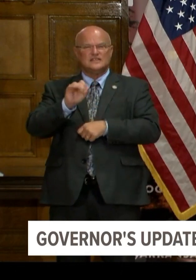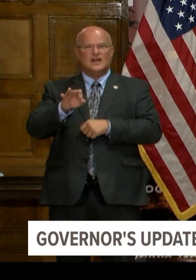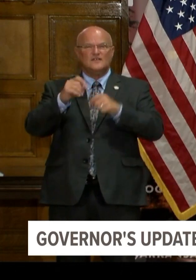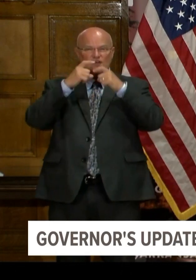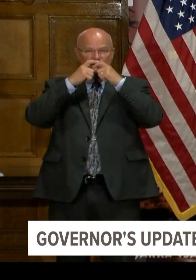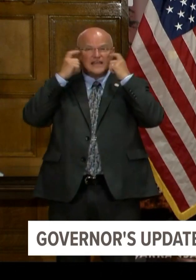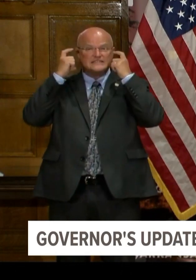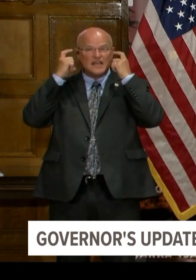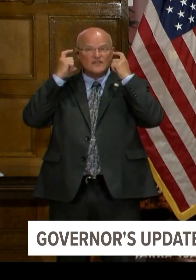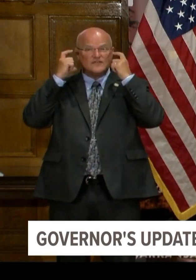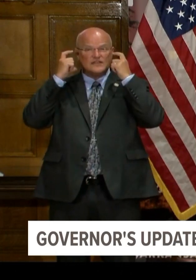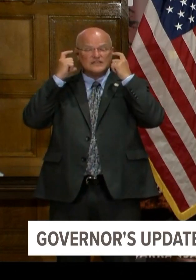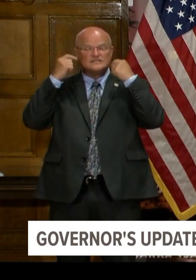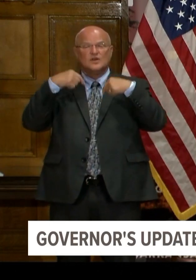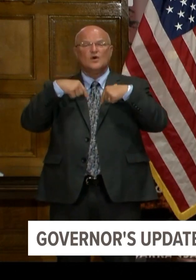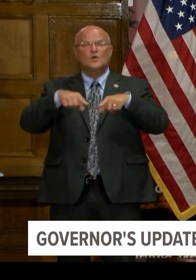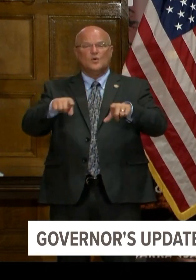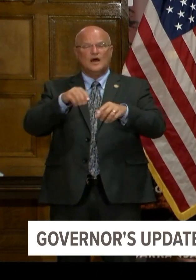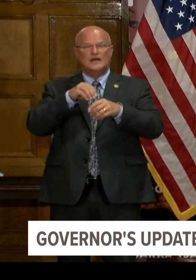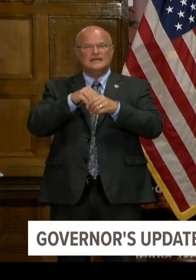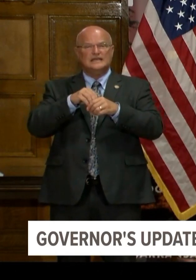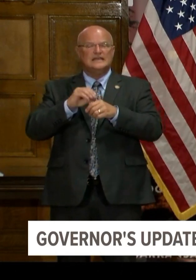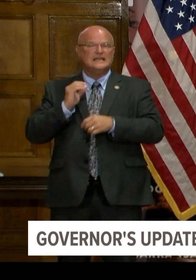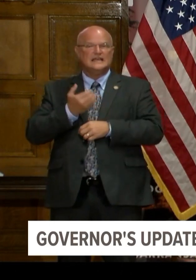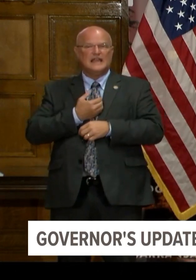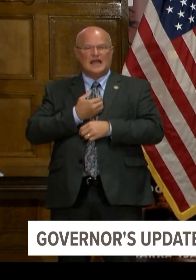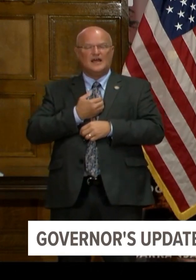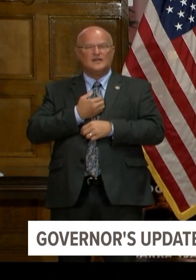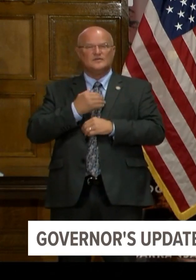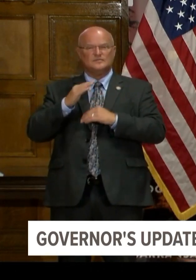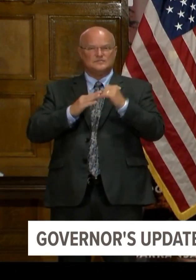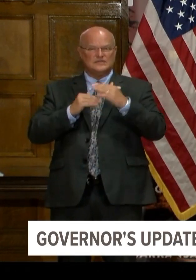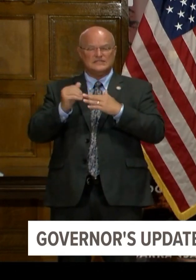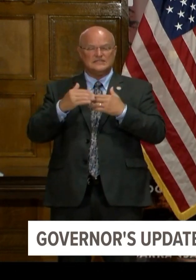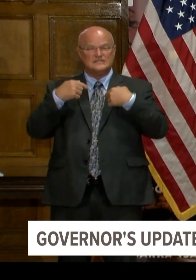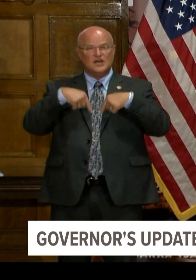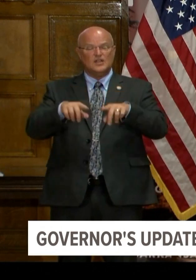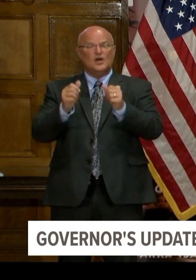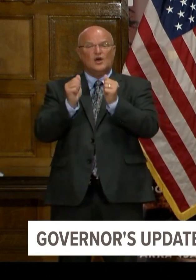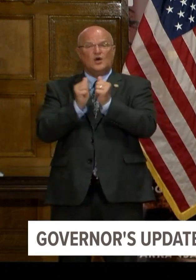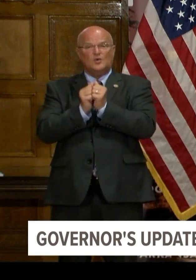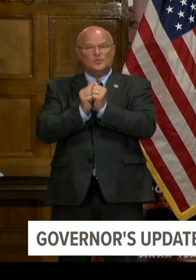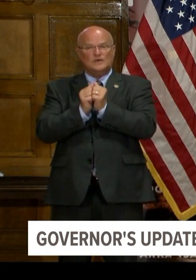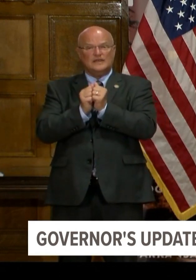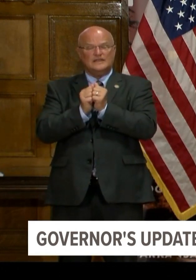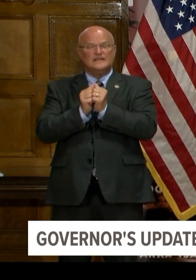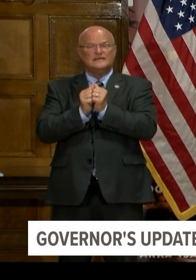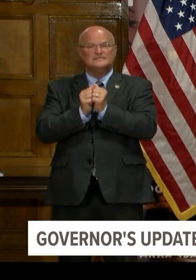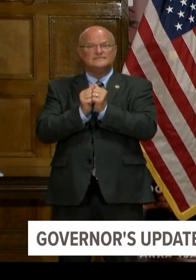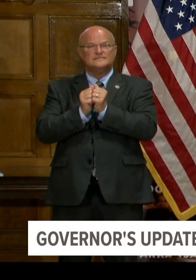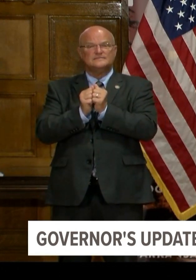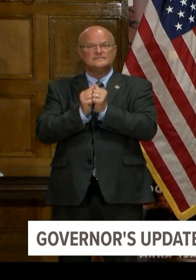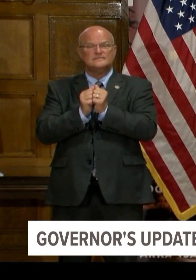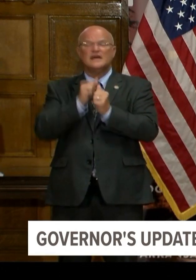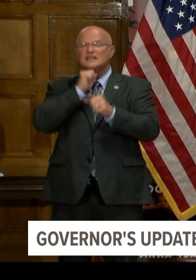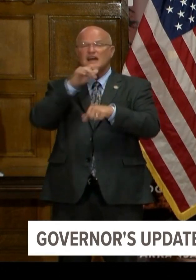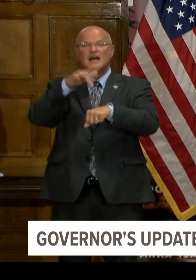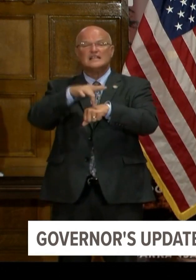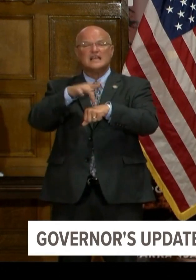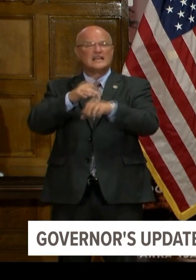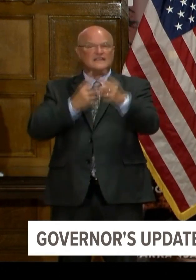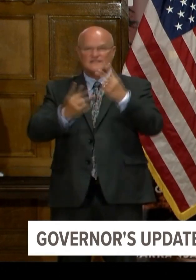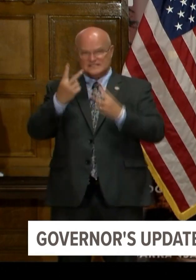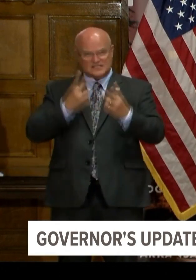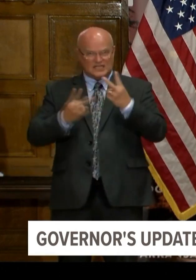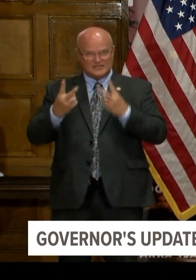face coverings while in our facilities, along with the expansion of non-contact